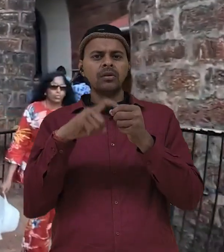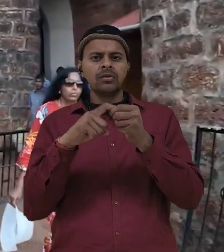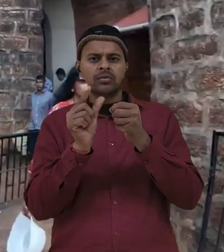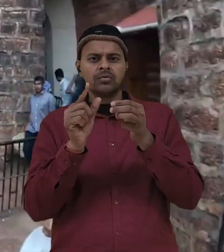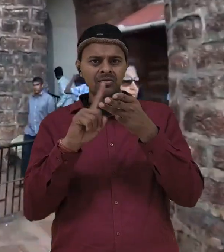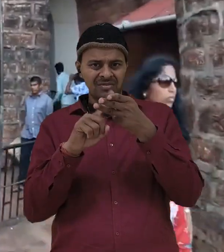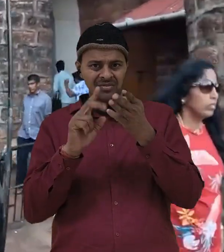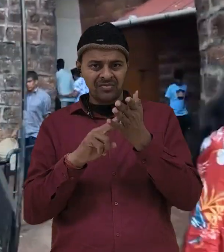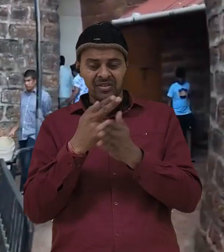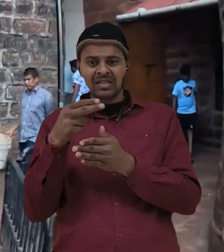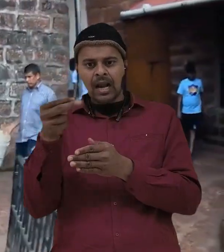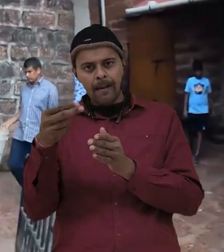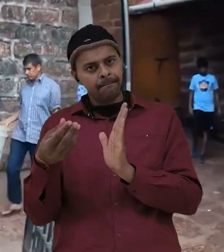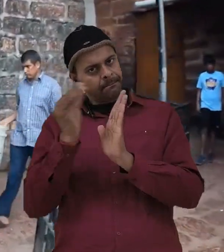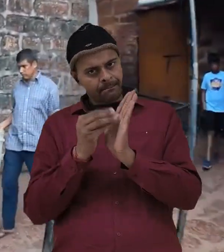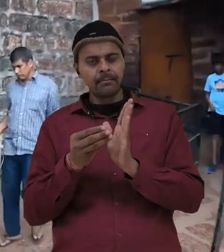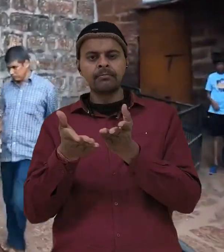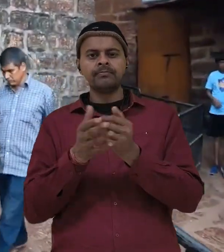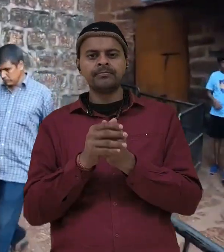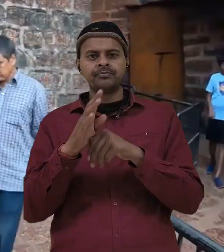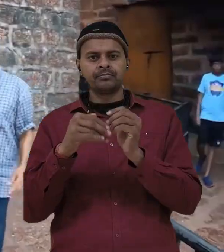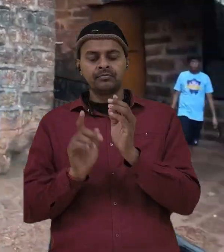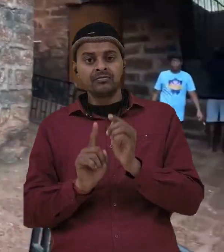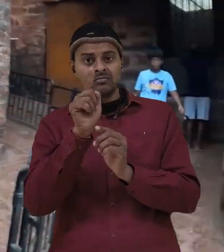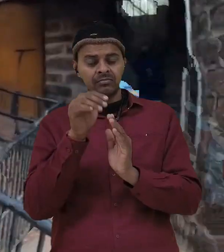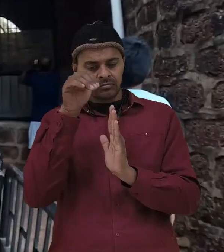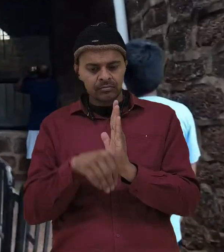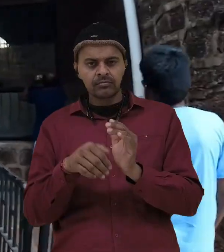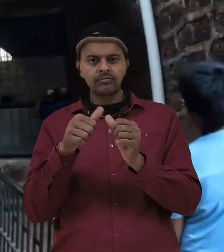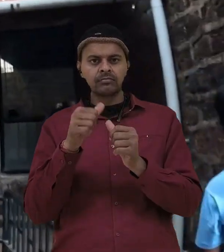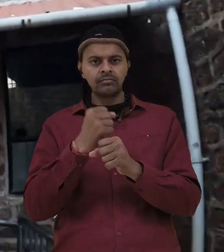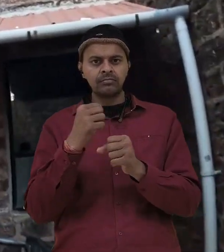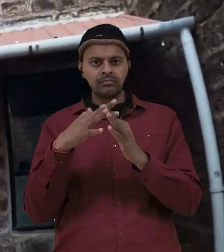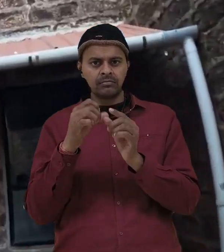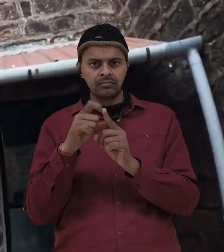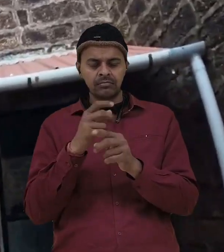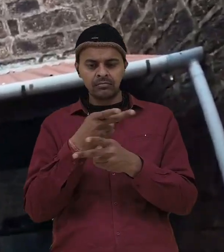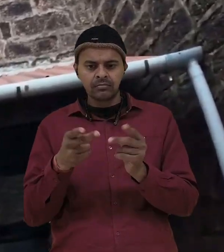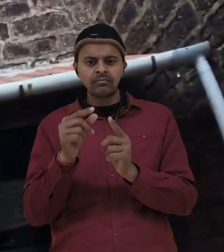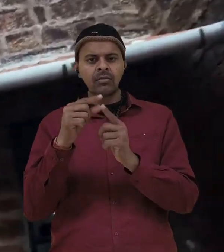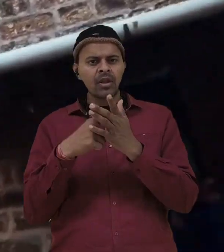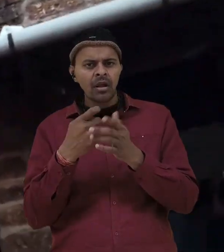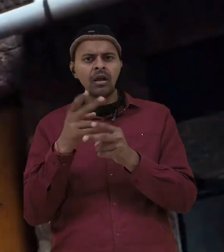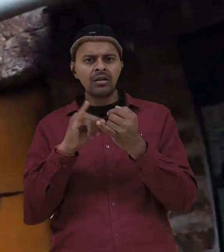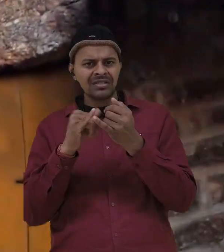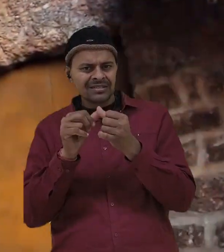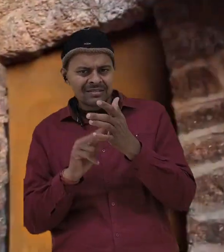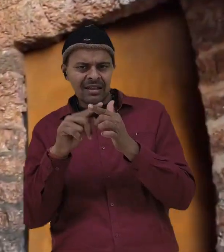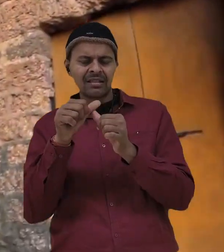The 2 long stairways originating from the seaside of the upper fort Agauda connected it